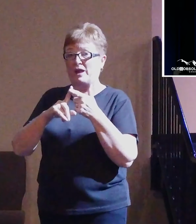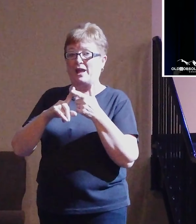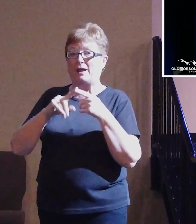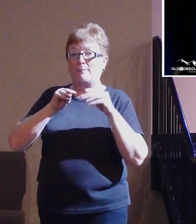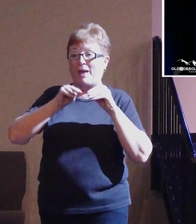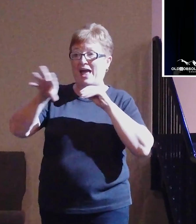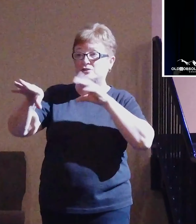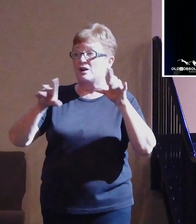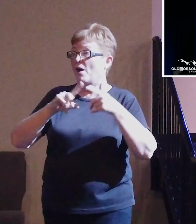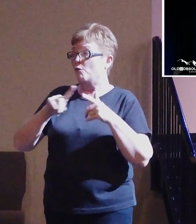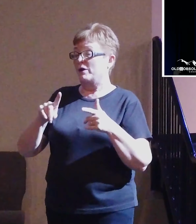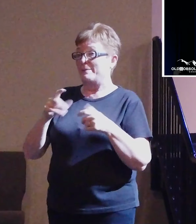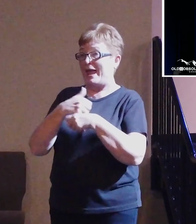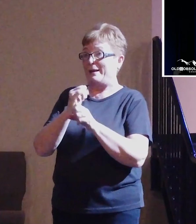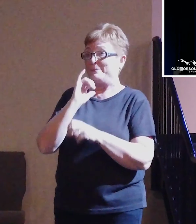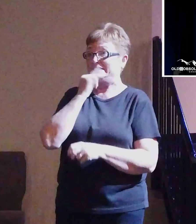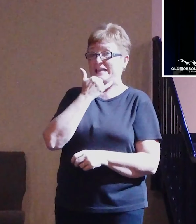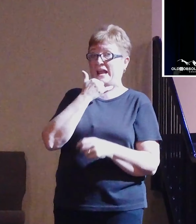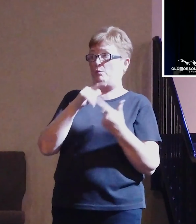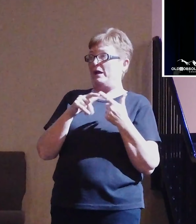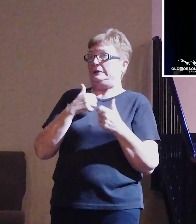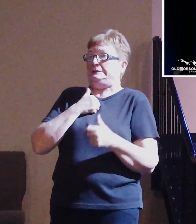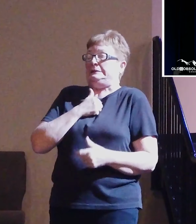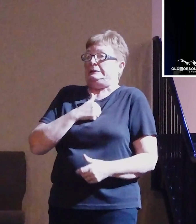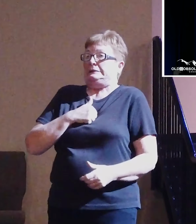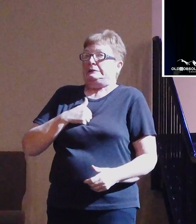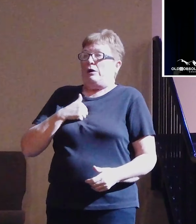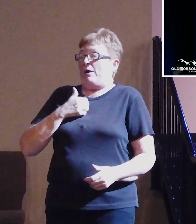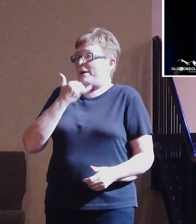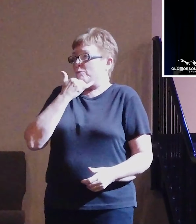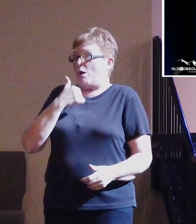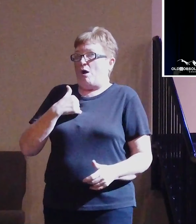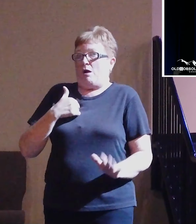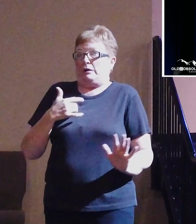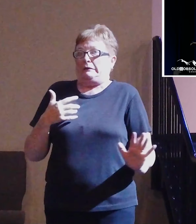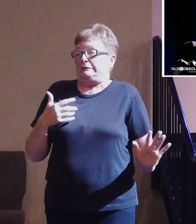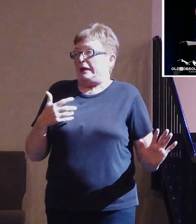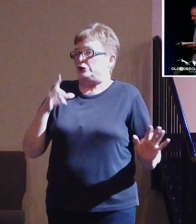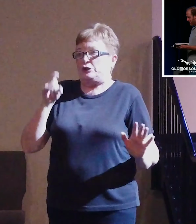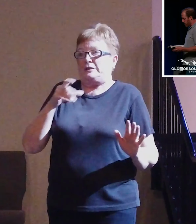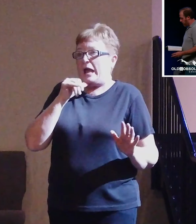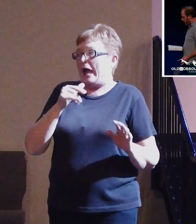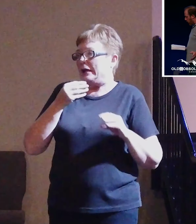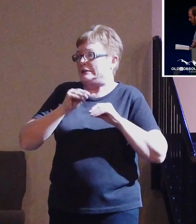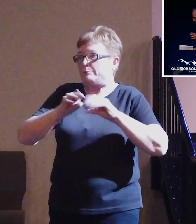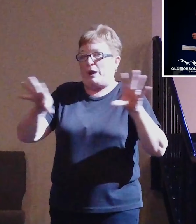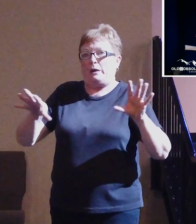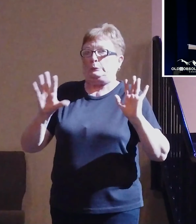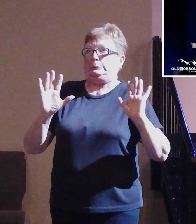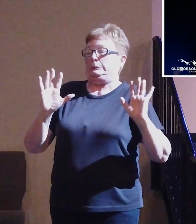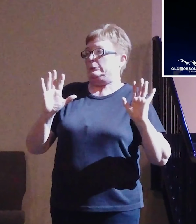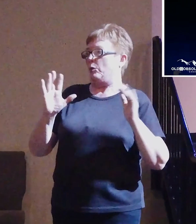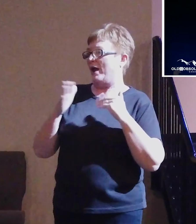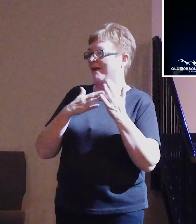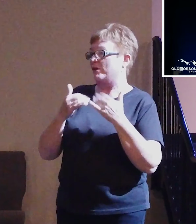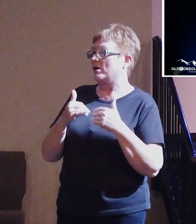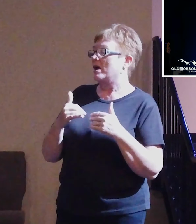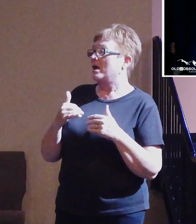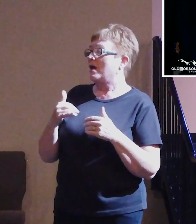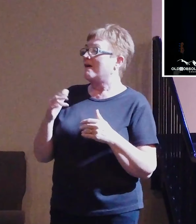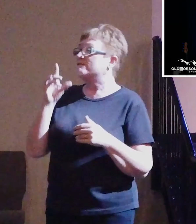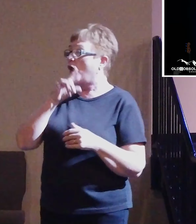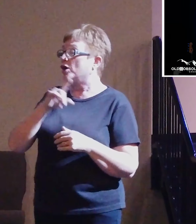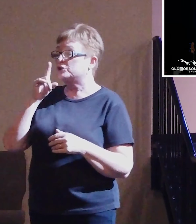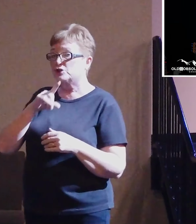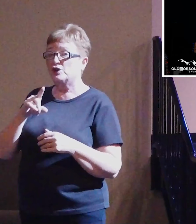mistake, we retract it or we apologize because there's lots of information being passed around. But the point is this, while falsehood may be a daily part of the